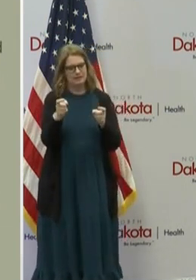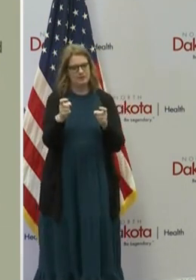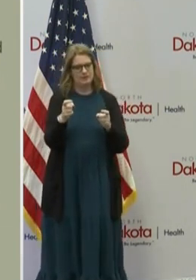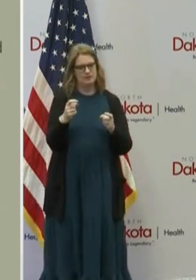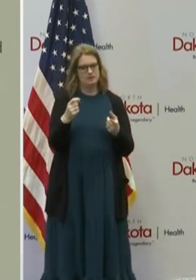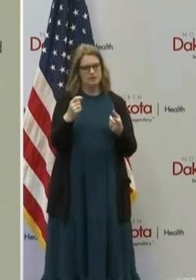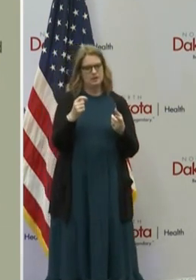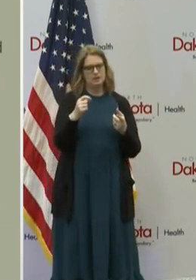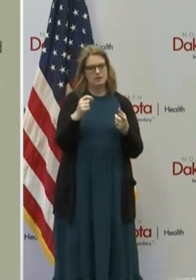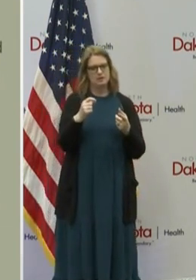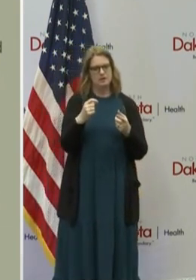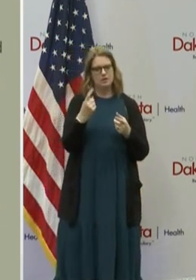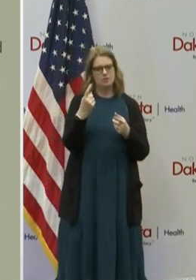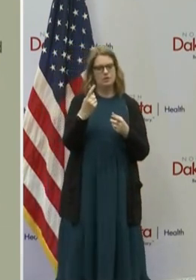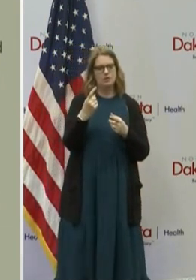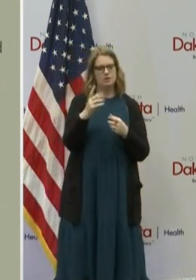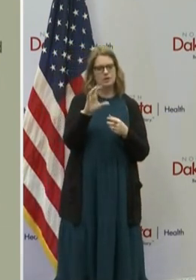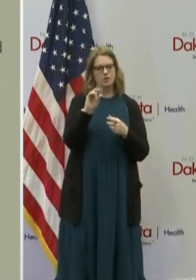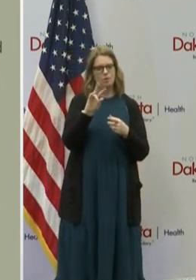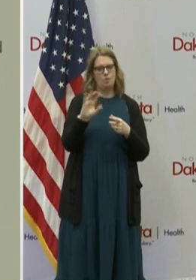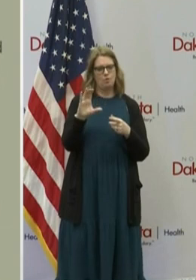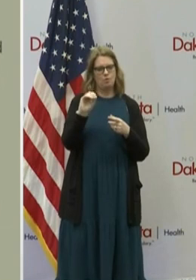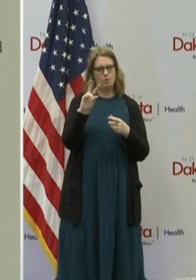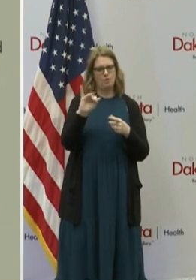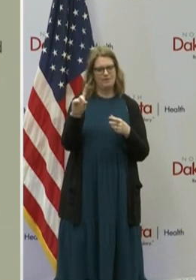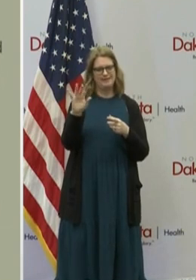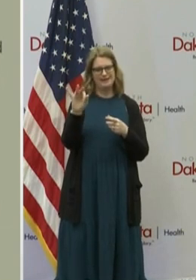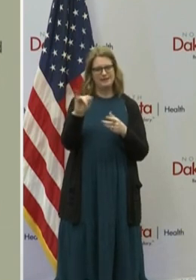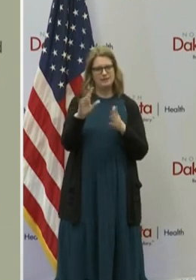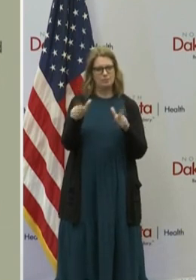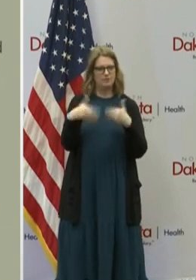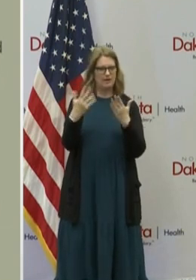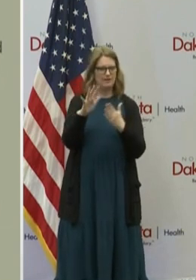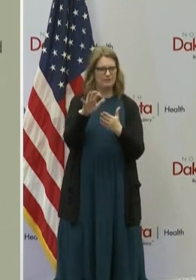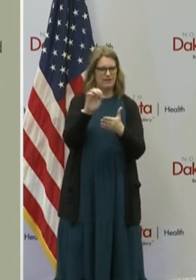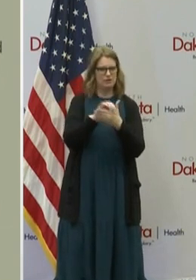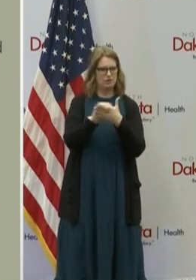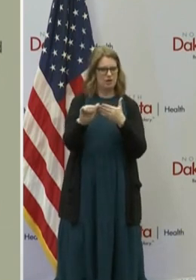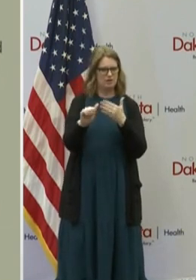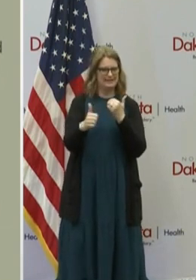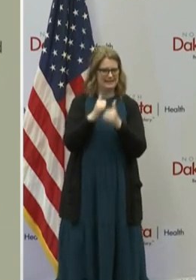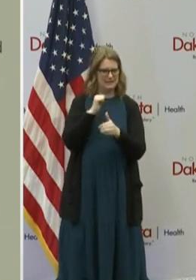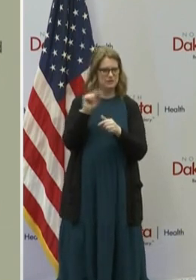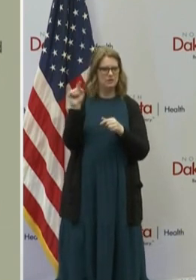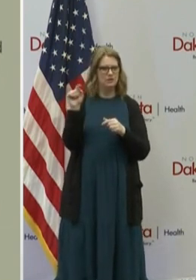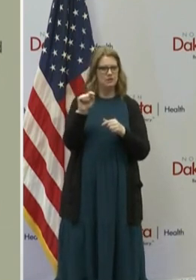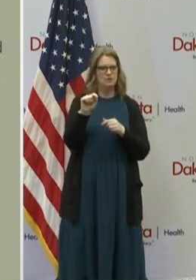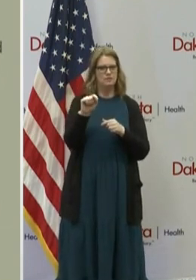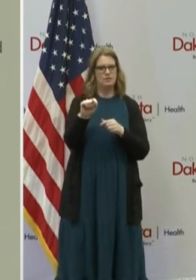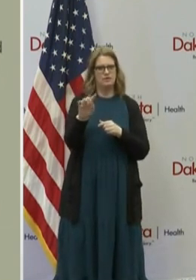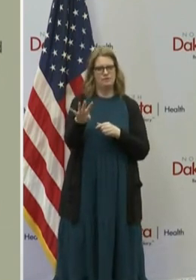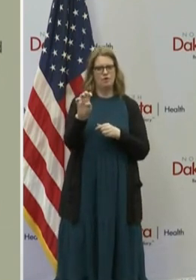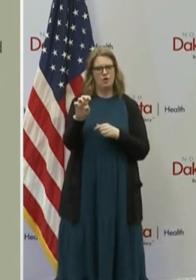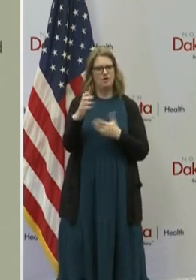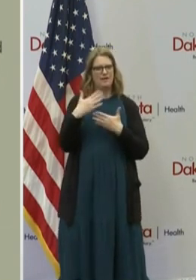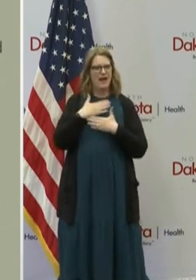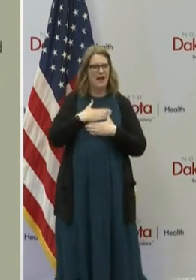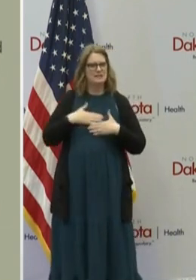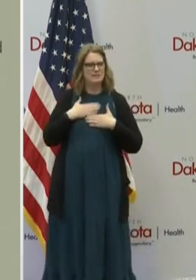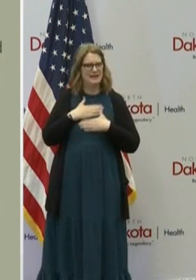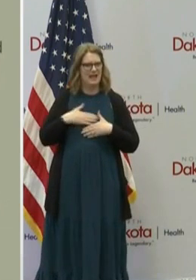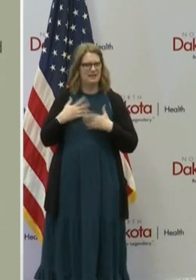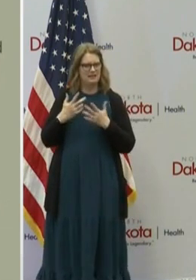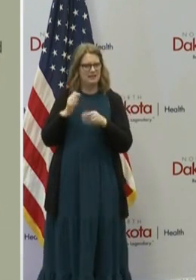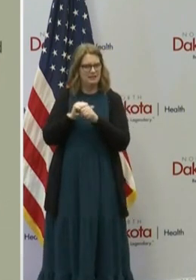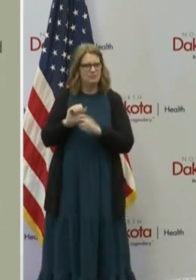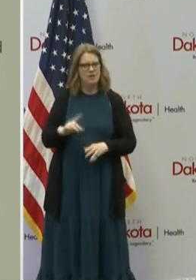ONEOK Hospitality Employee COVID-19, which provided $500 each to 400 hospitality employees